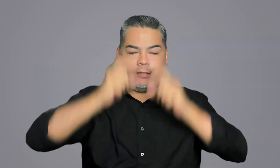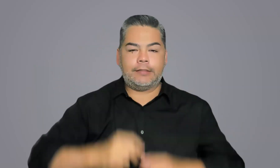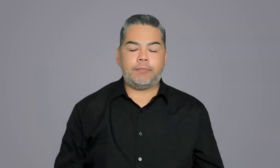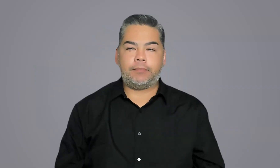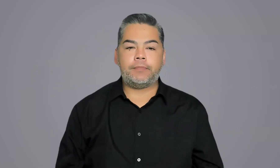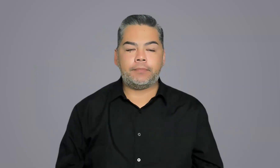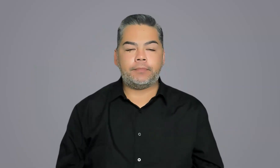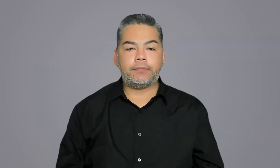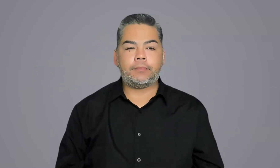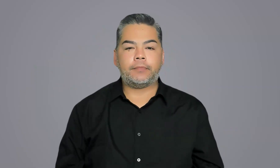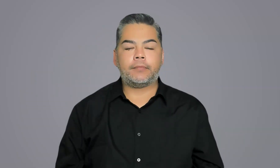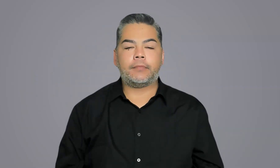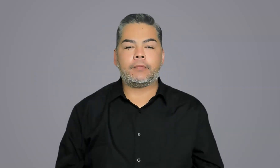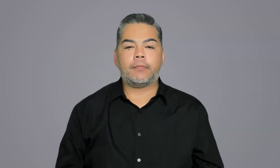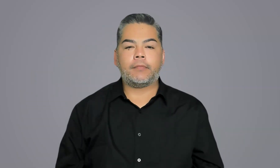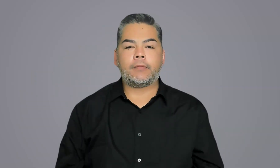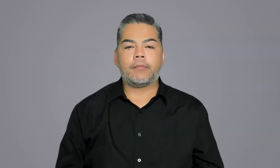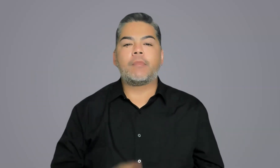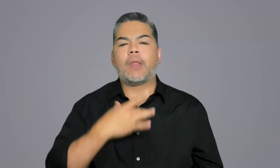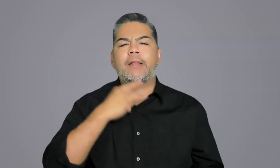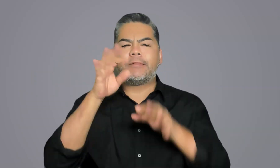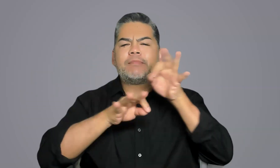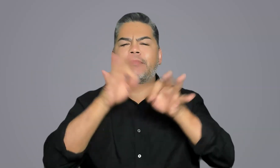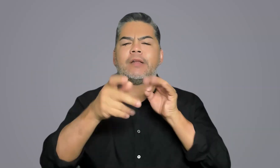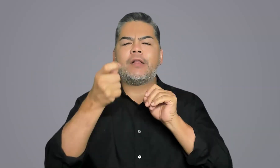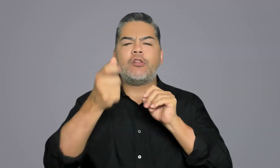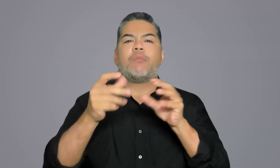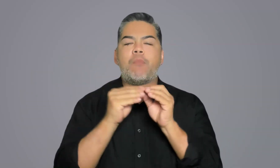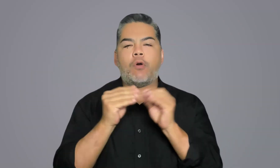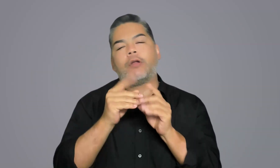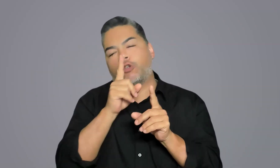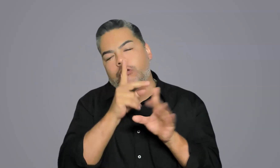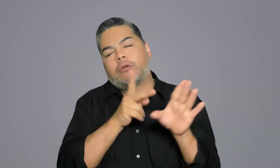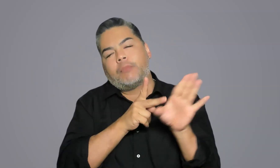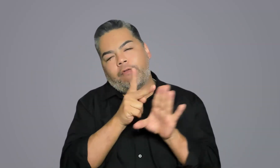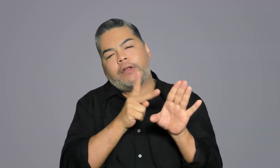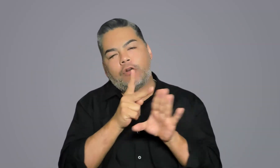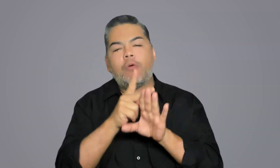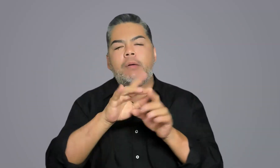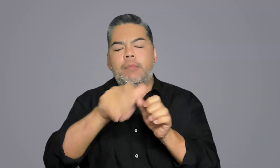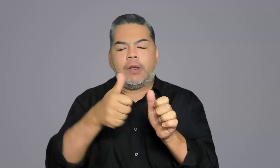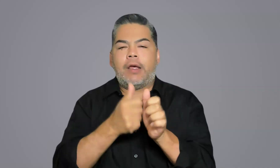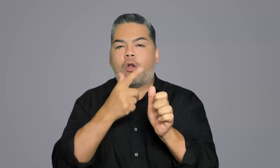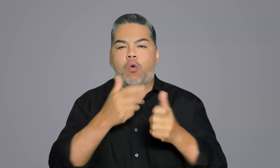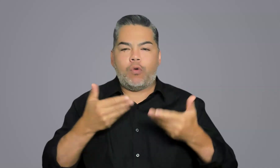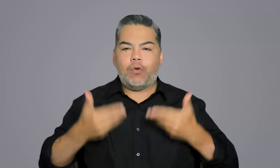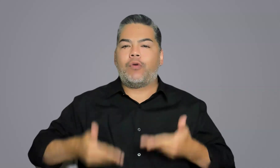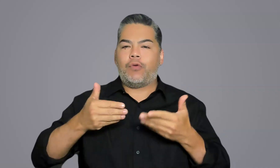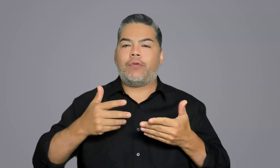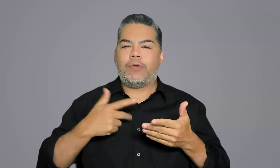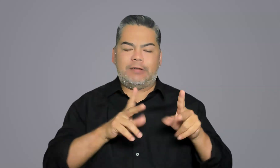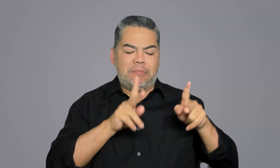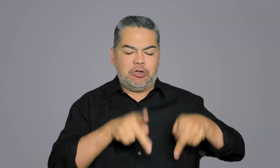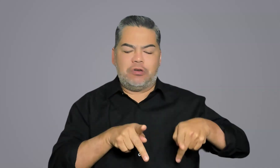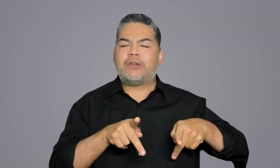I always like to share a little bit more about myself to go just beyond the professional, just so you can really get to know me and who I am as a person. So I've got